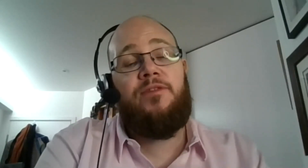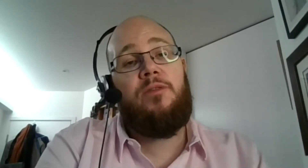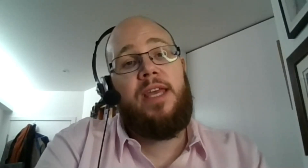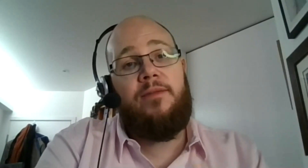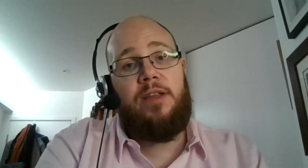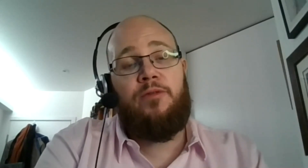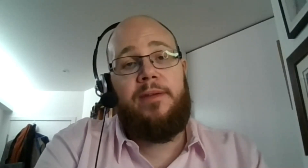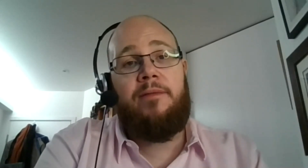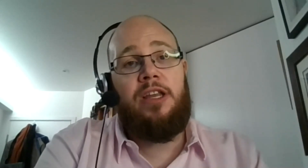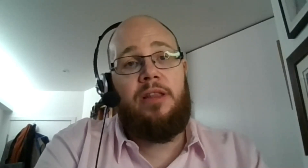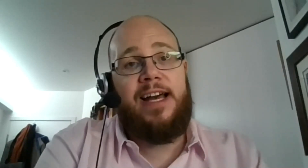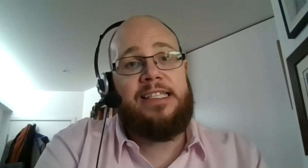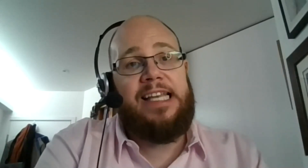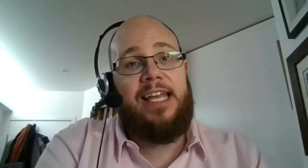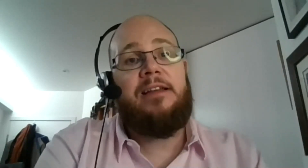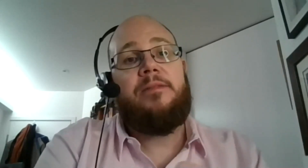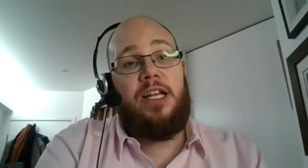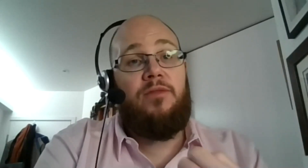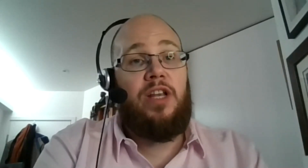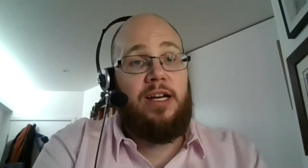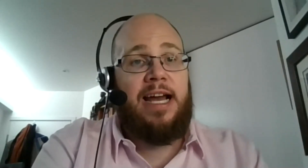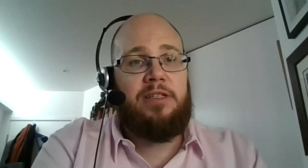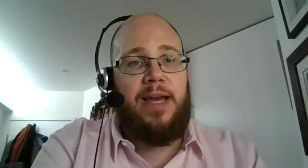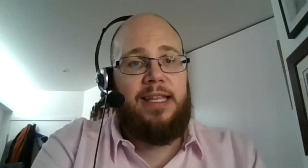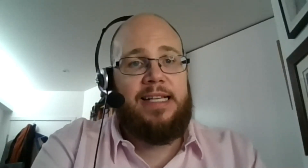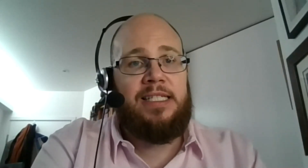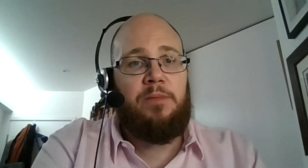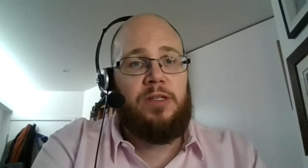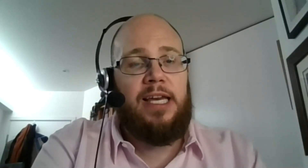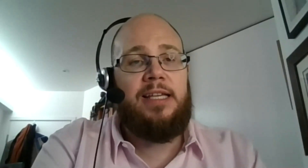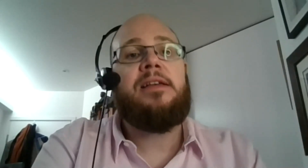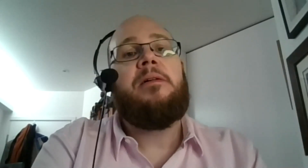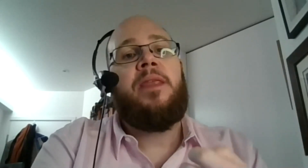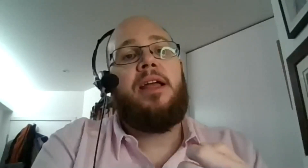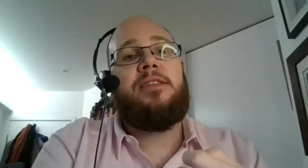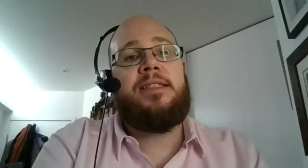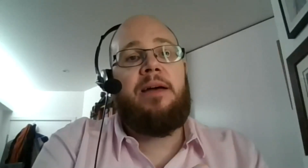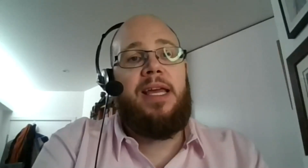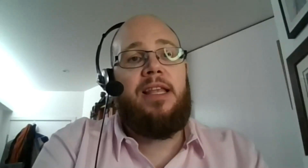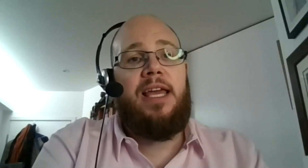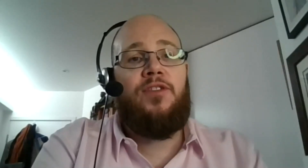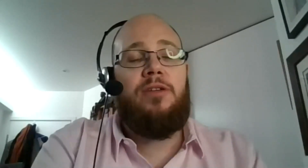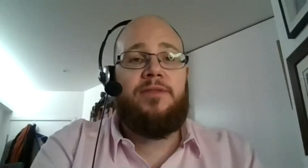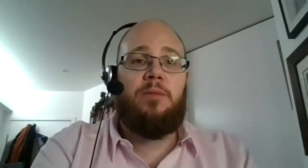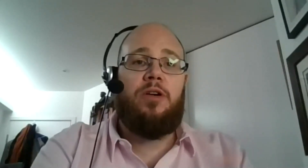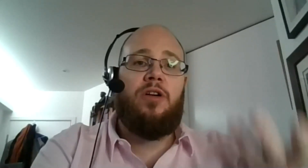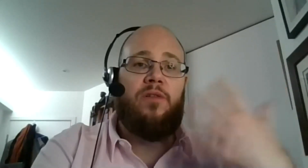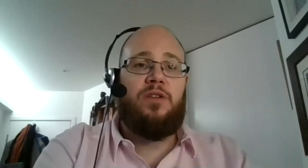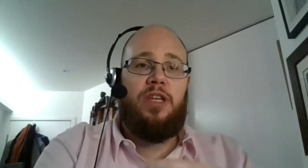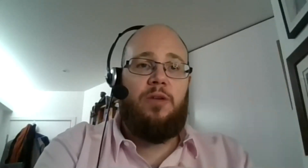we've given you the vaccine and you've learned how to make these antibodies, does that mean that if someone coughs on you with